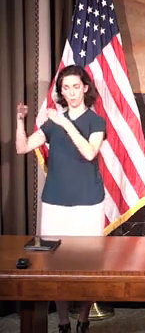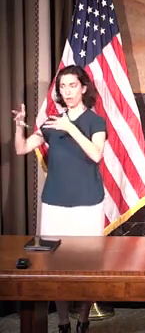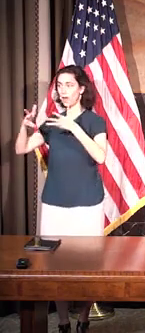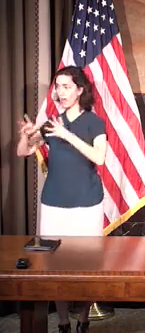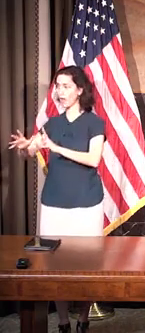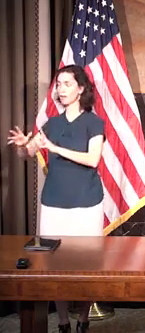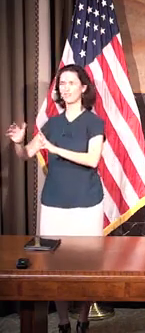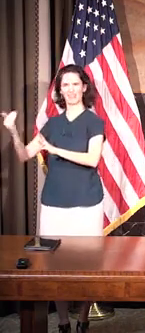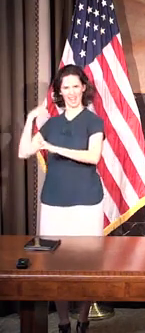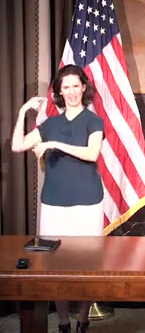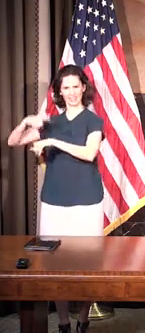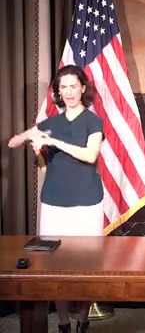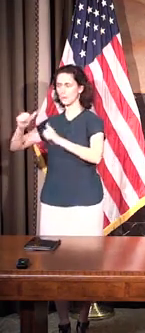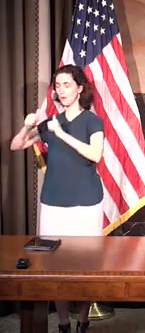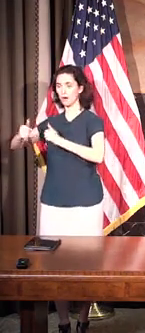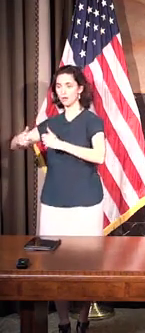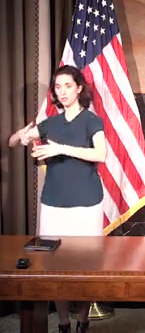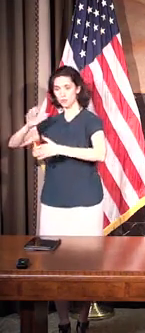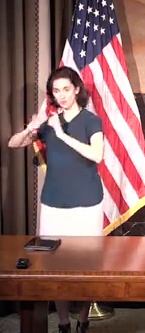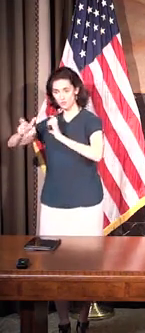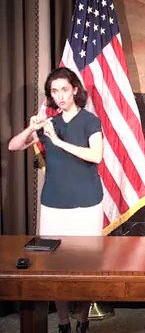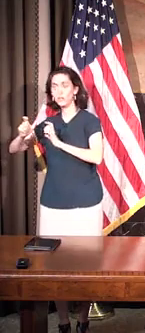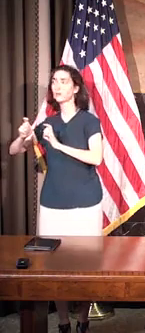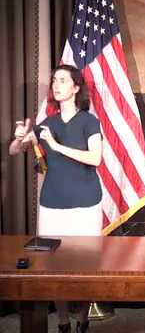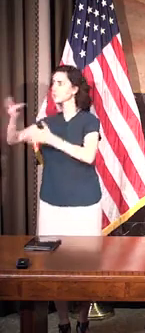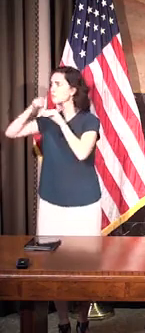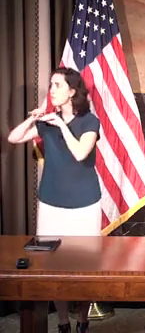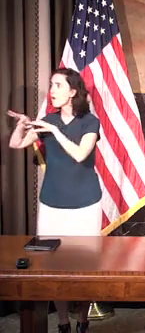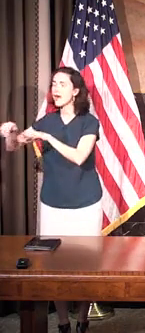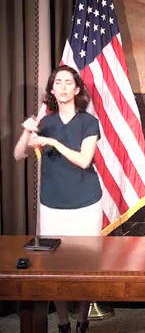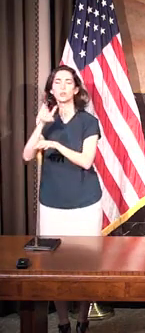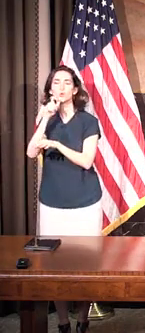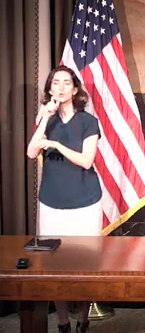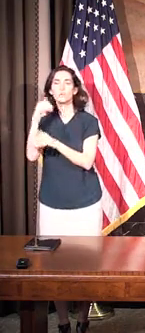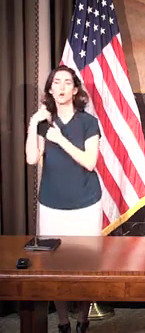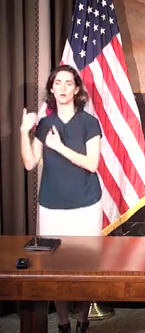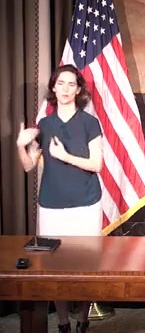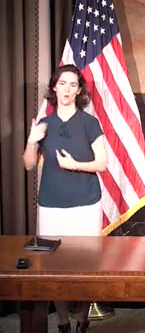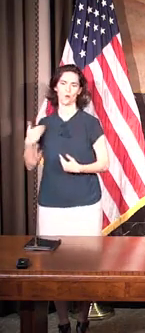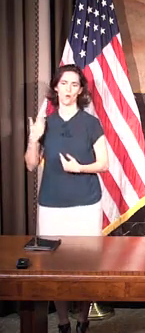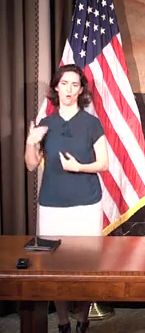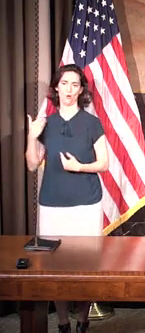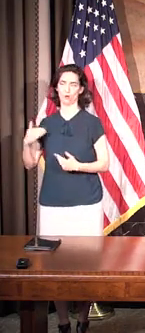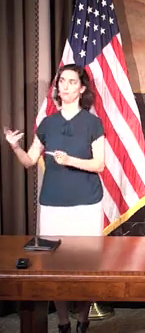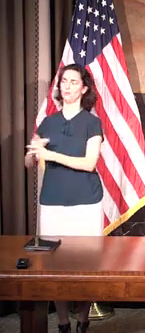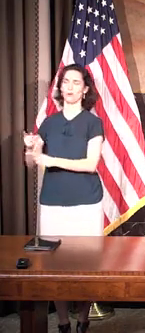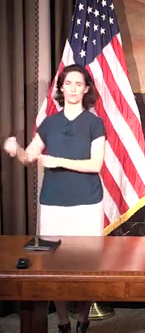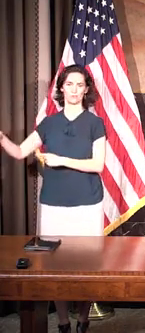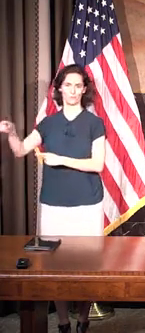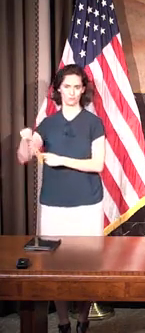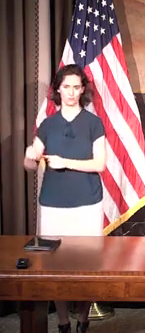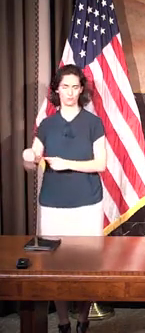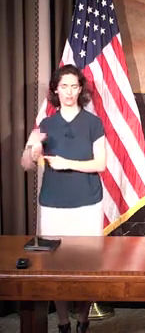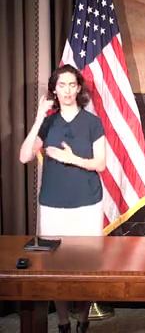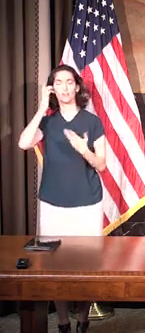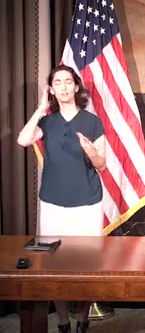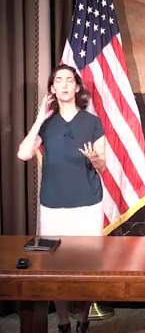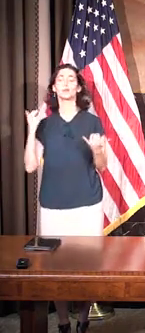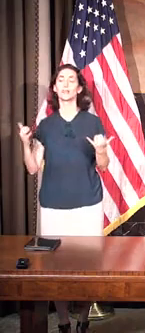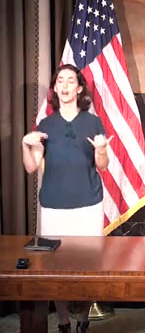consumption last time. This was driven largely by younger patrons, and right now, people who are